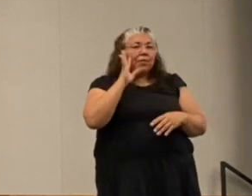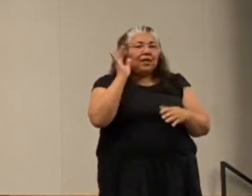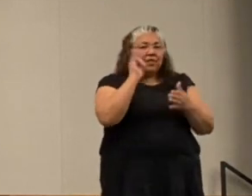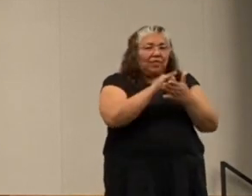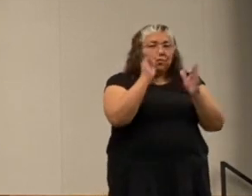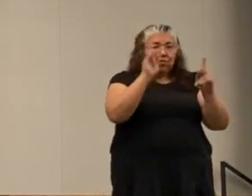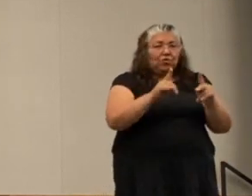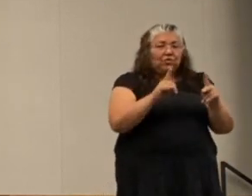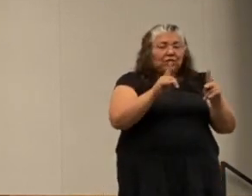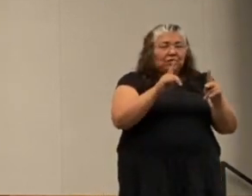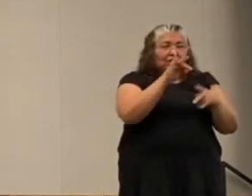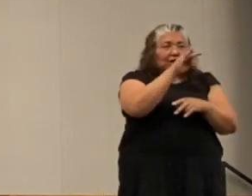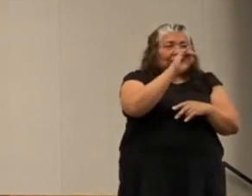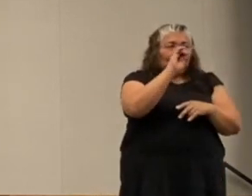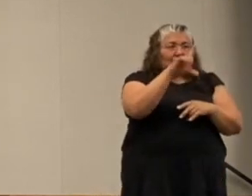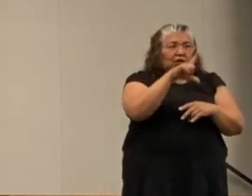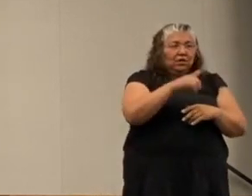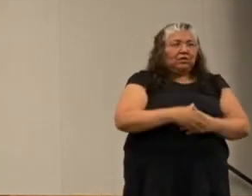idol.